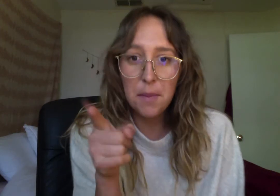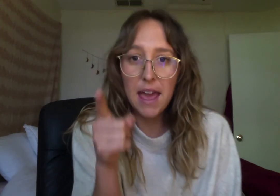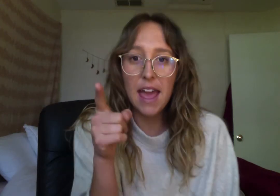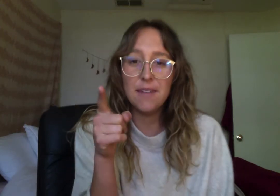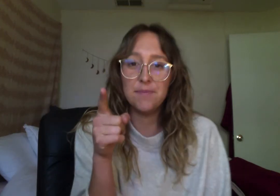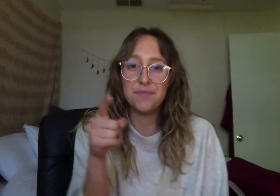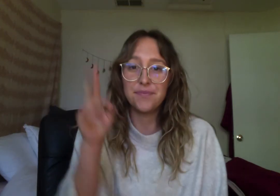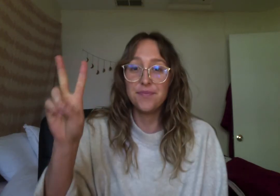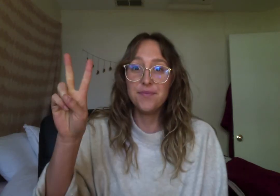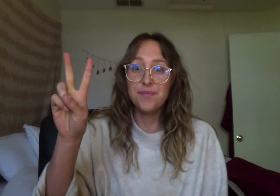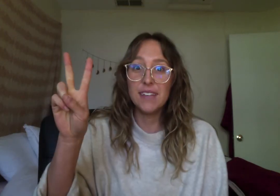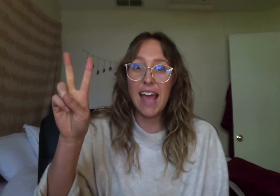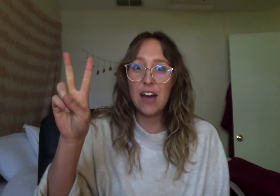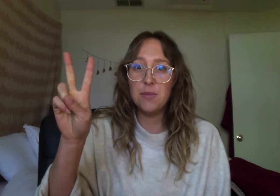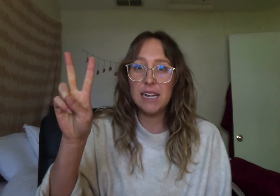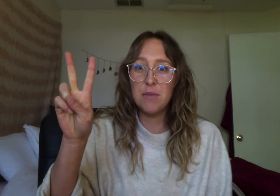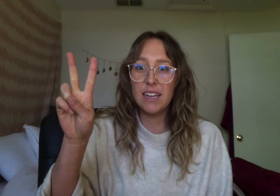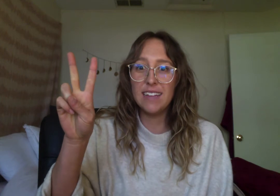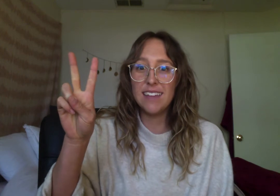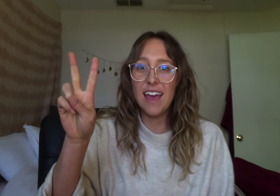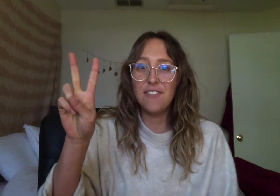bed." How many monkeys left?